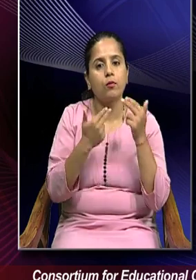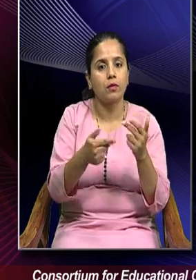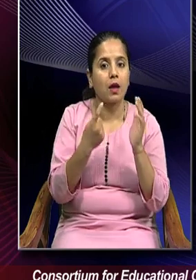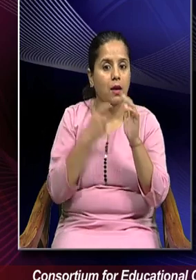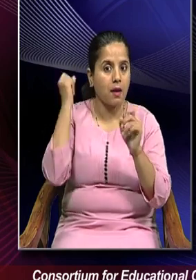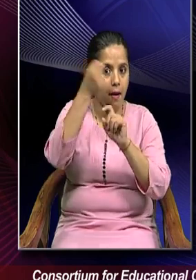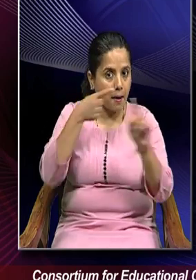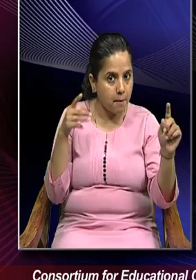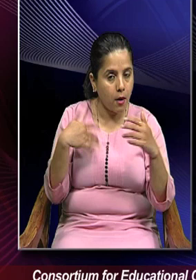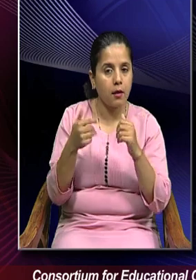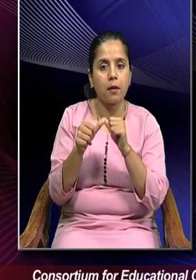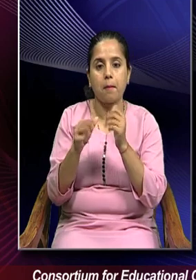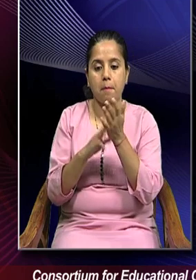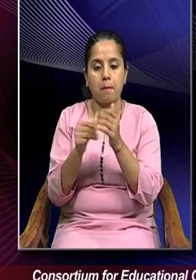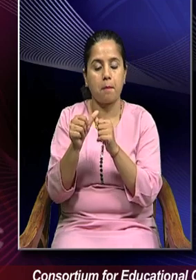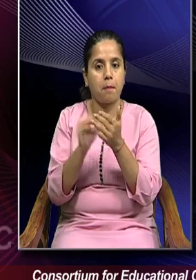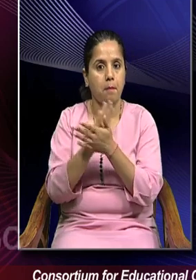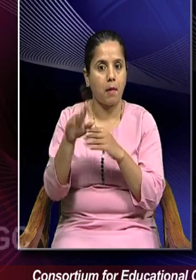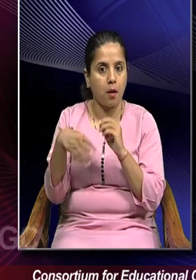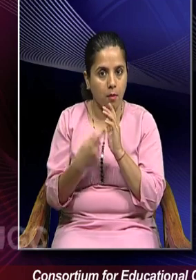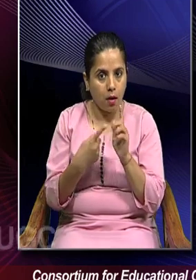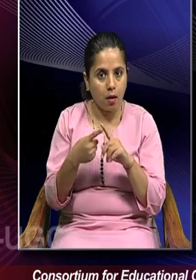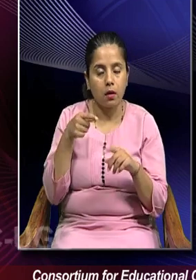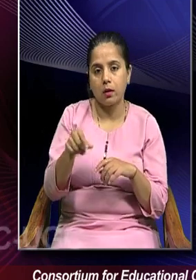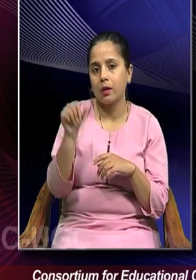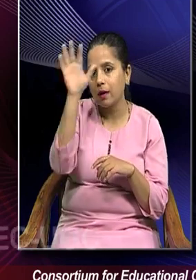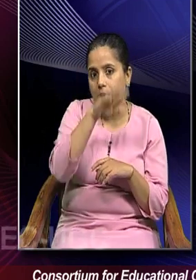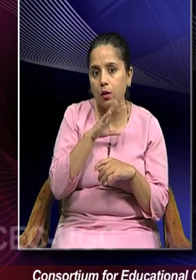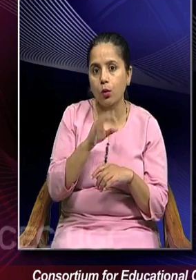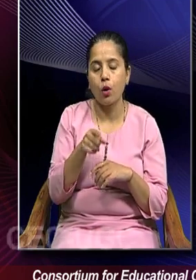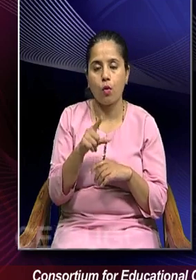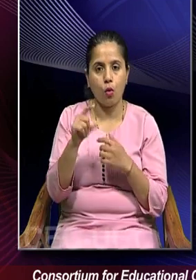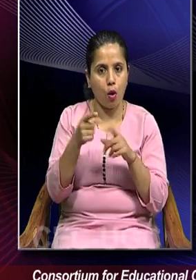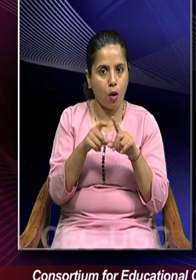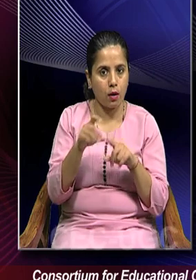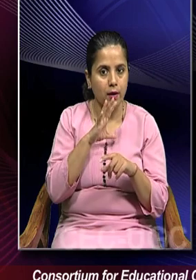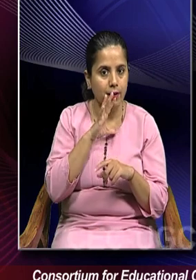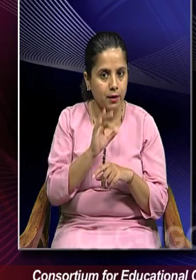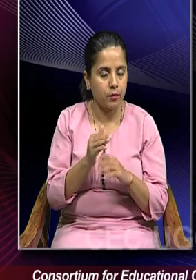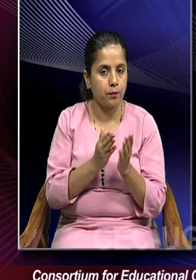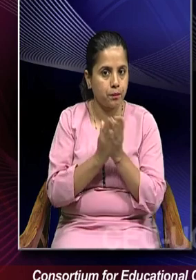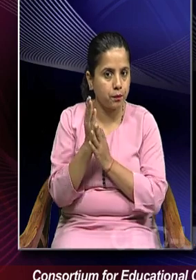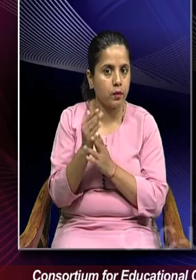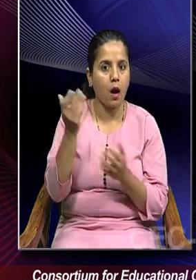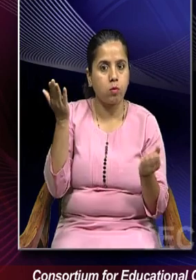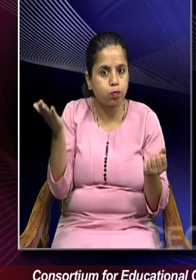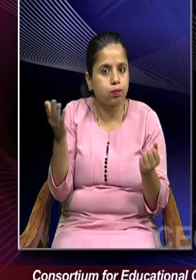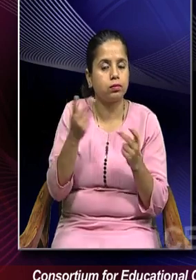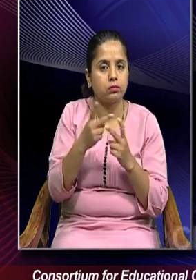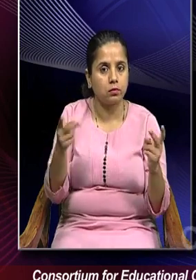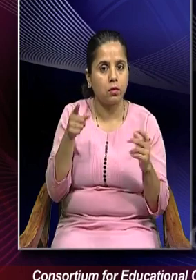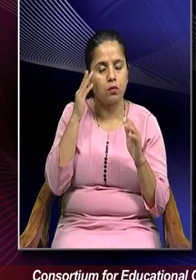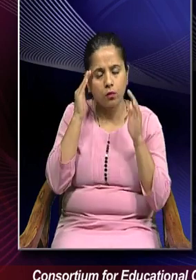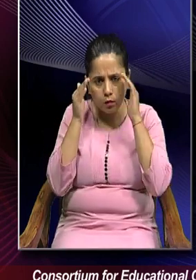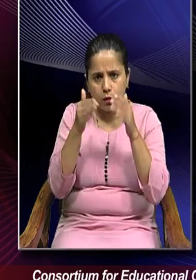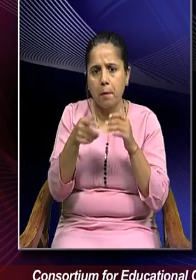Mahabharata, for that matter, talk about the issues of sincerity of a son, the loyalty of Hanuman in that sense, and devotion